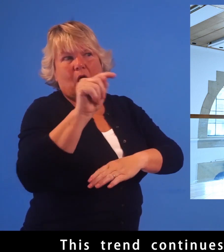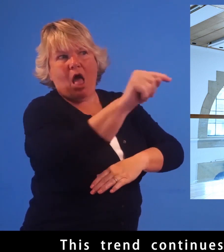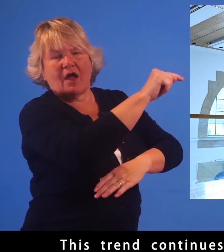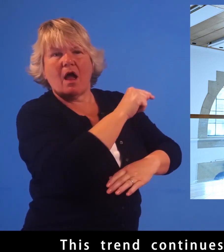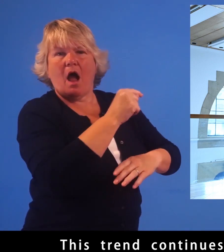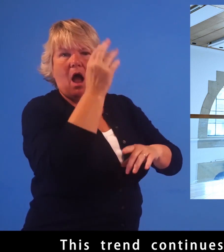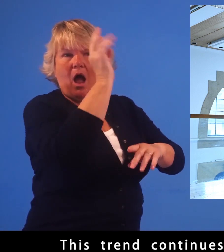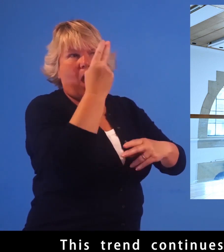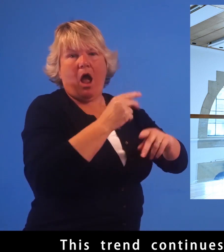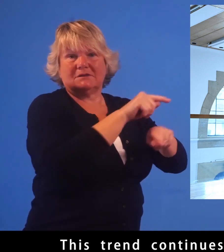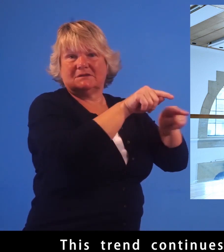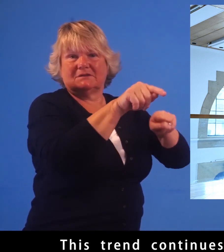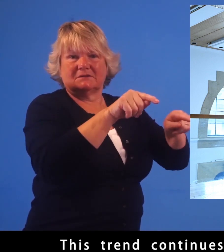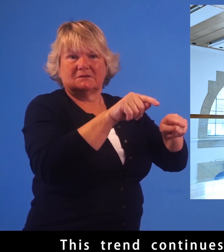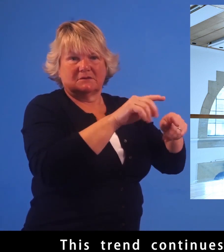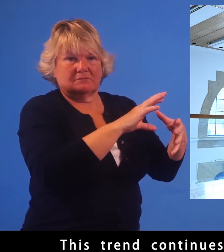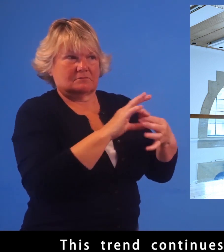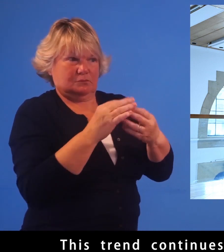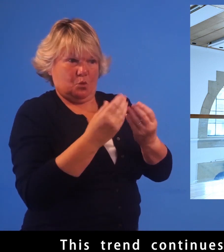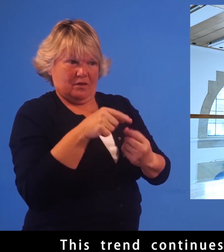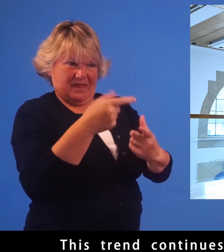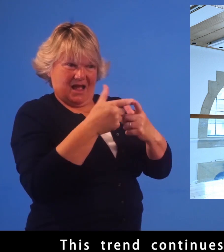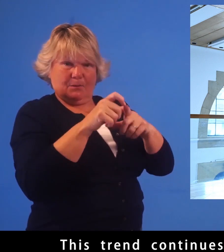Thompson's name is relatively unknown